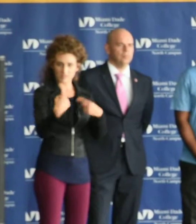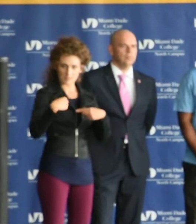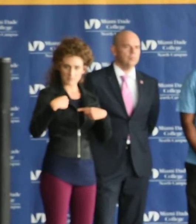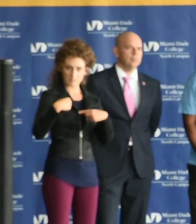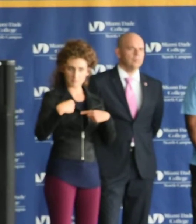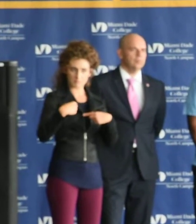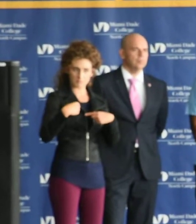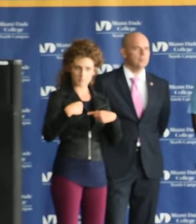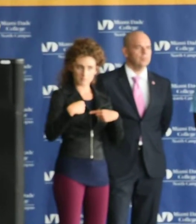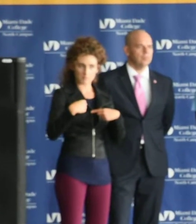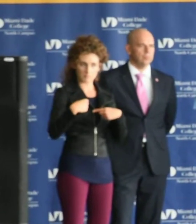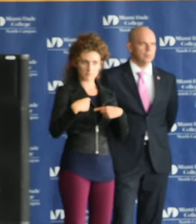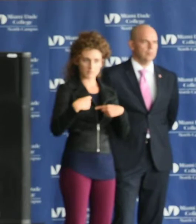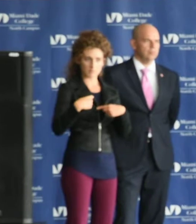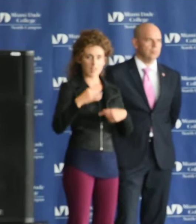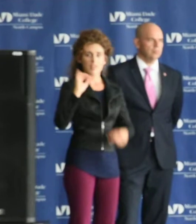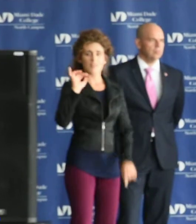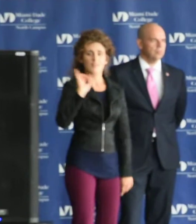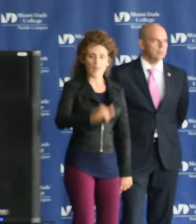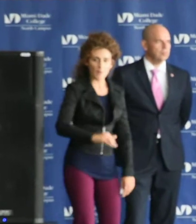that was a battle that had to be fought.